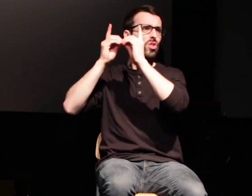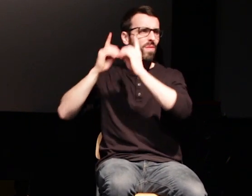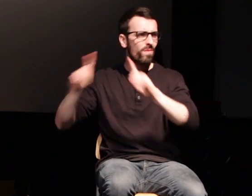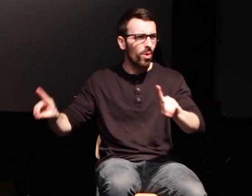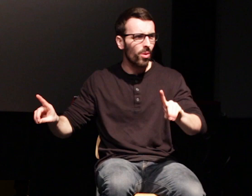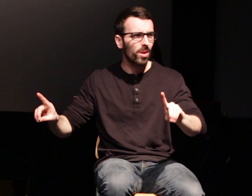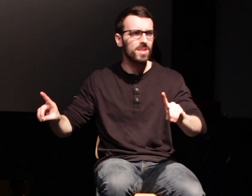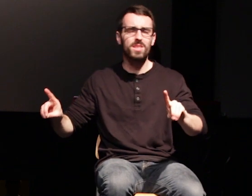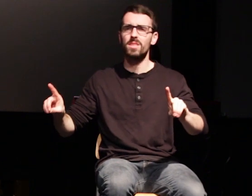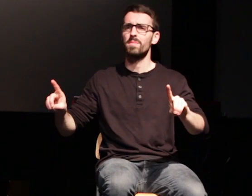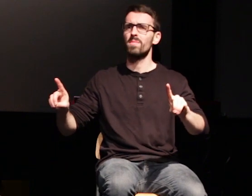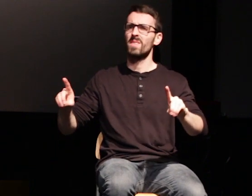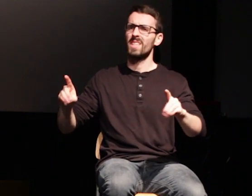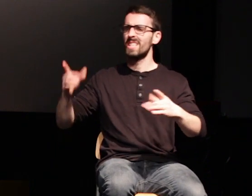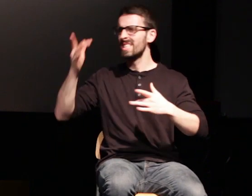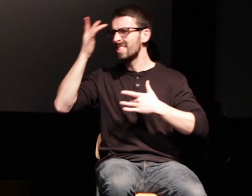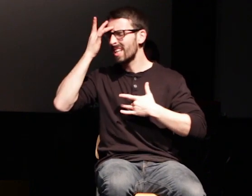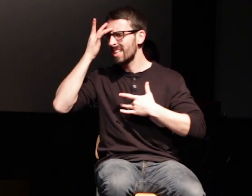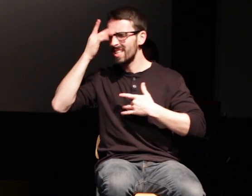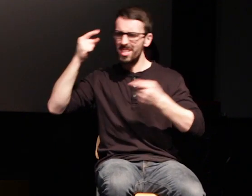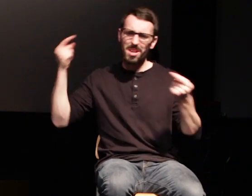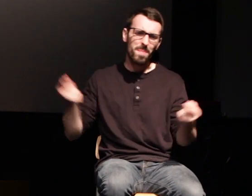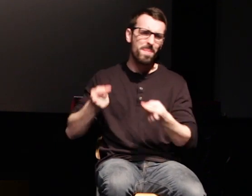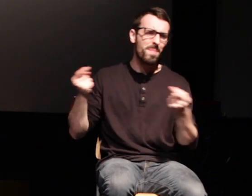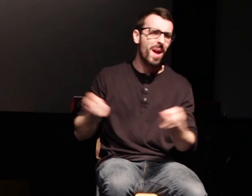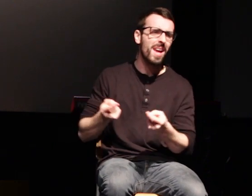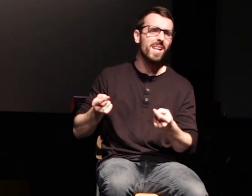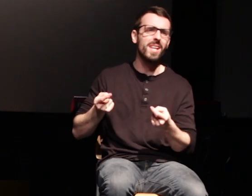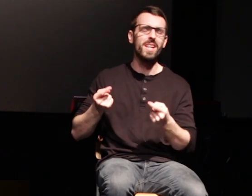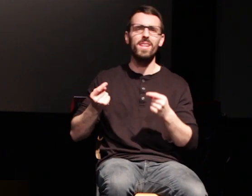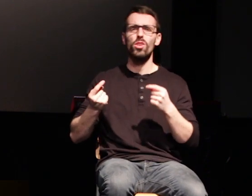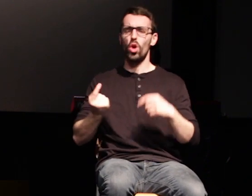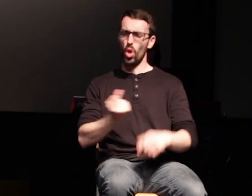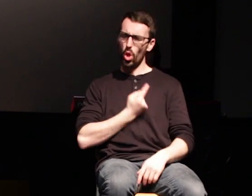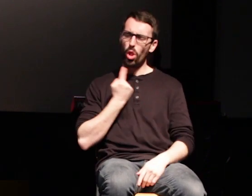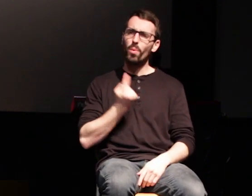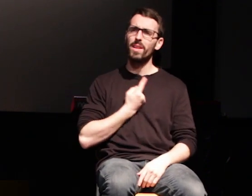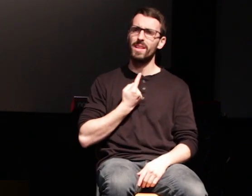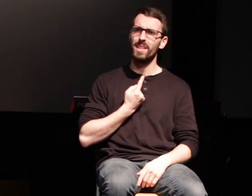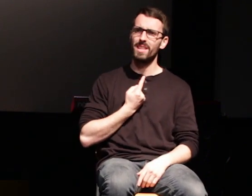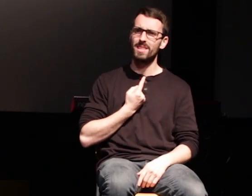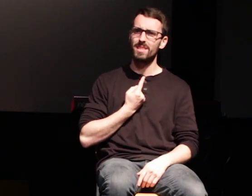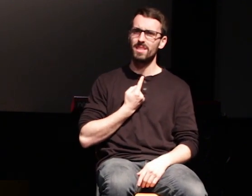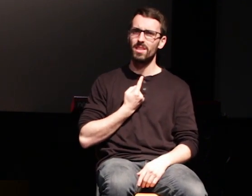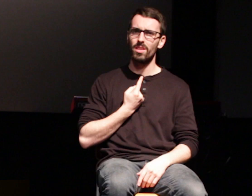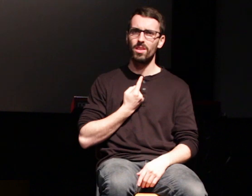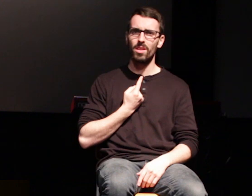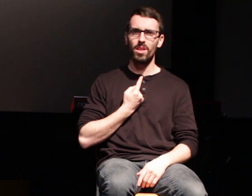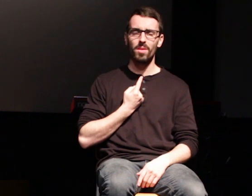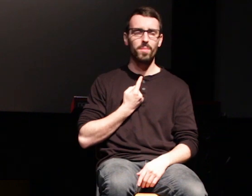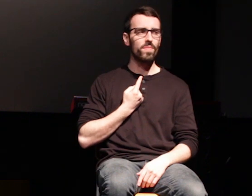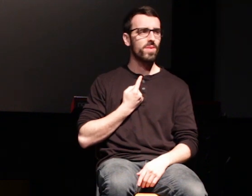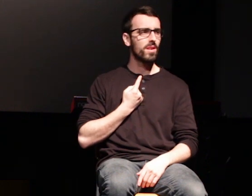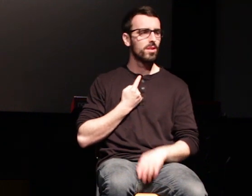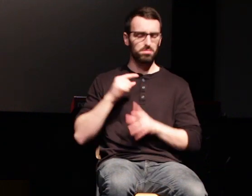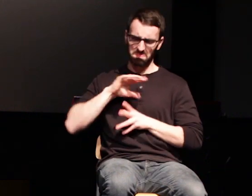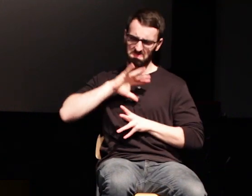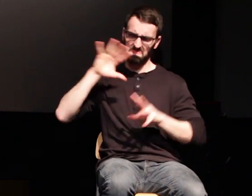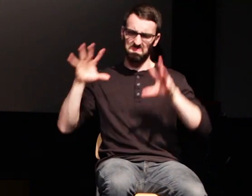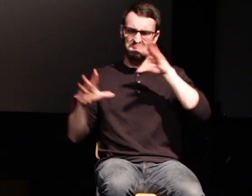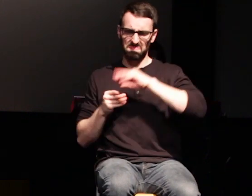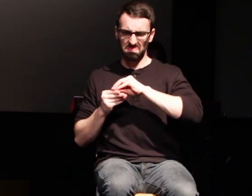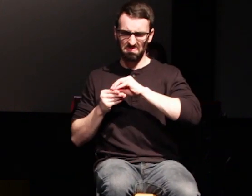pain, loneliness. These are the things that prepare the richness of the soil for which God